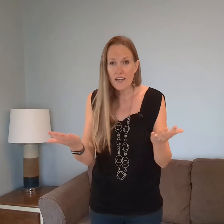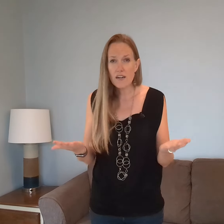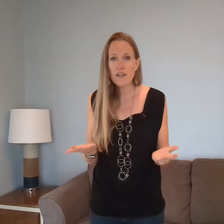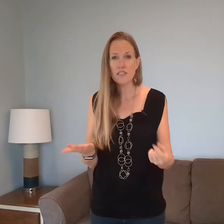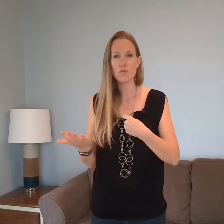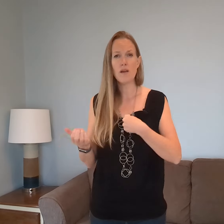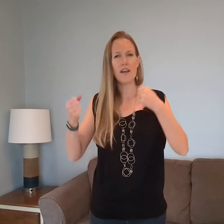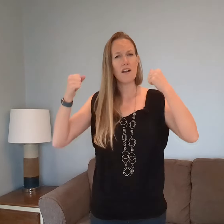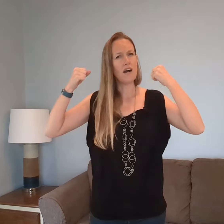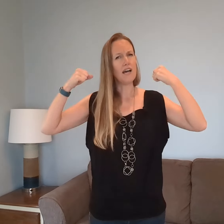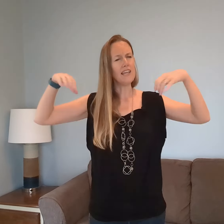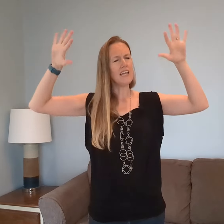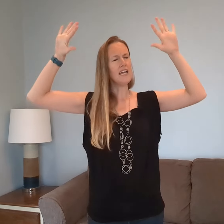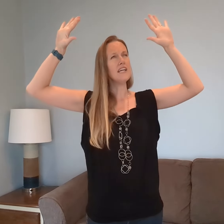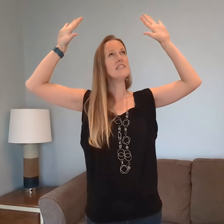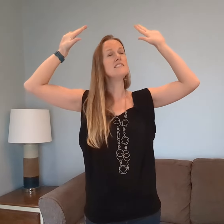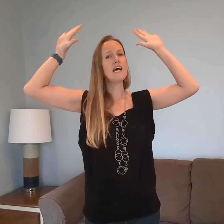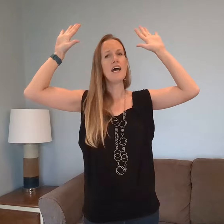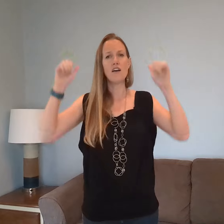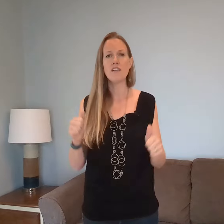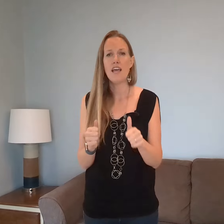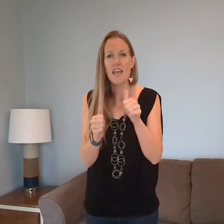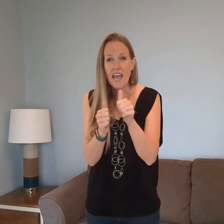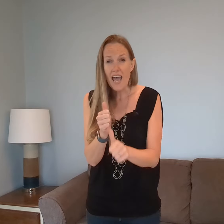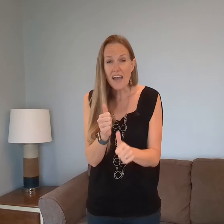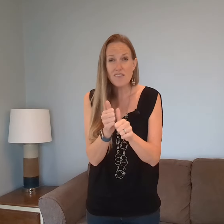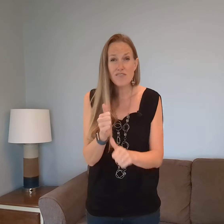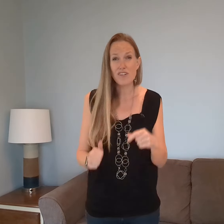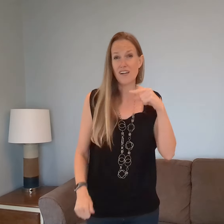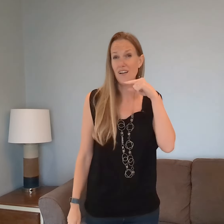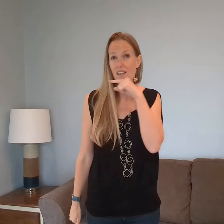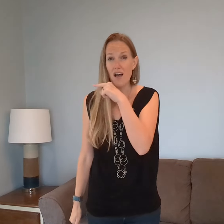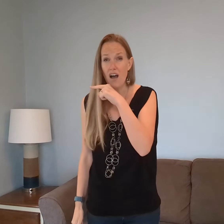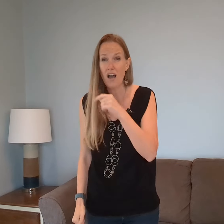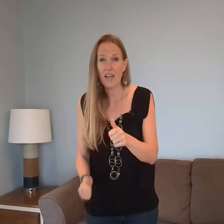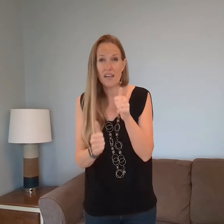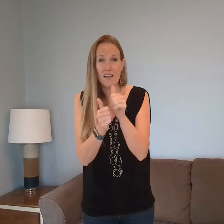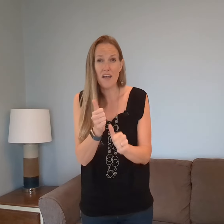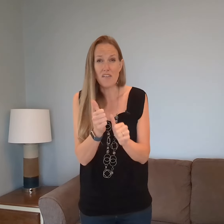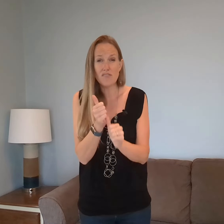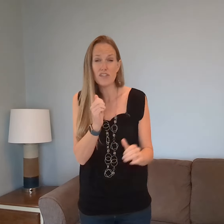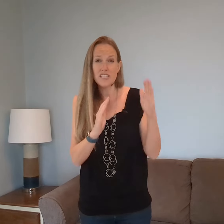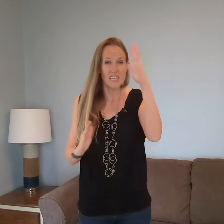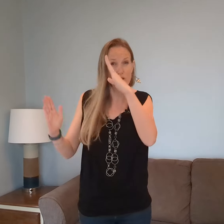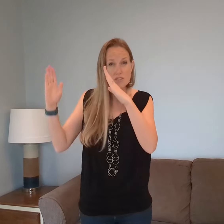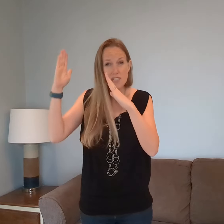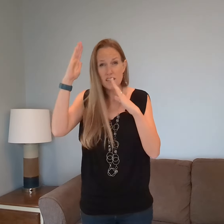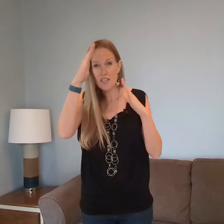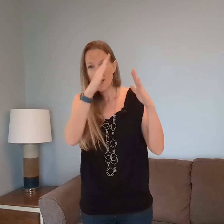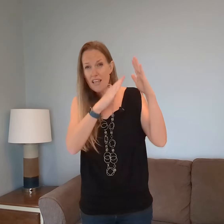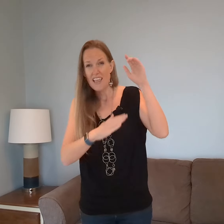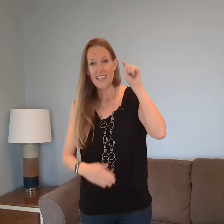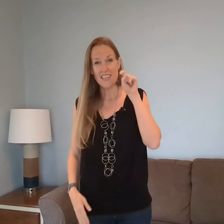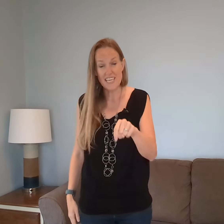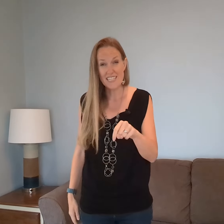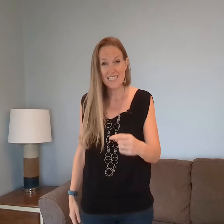Here is where I lay it down, every lie and every doubt. This